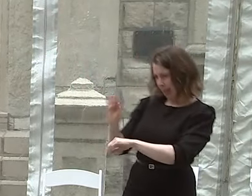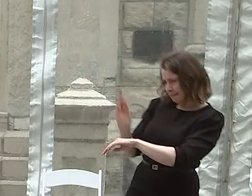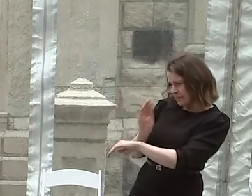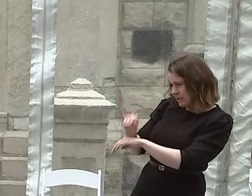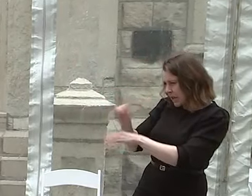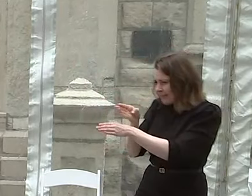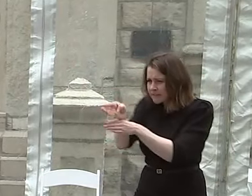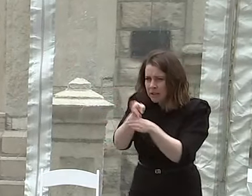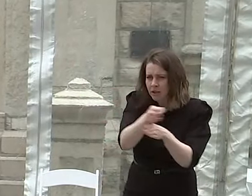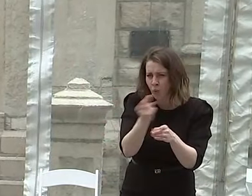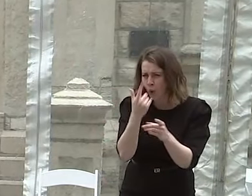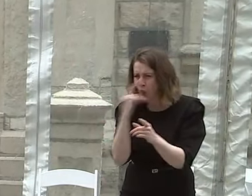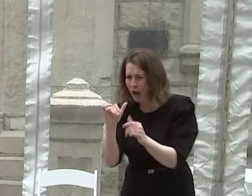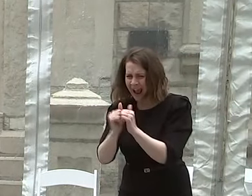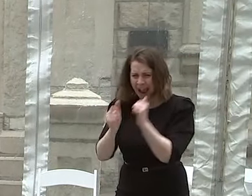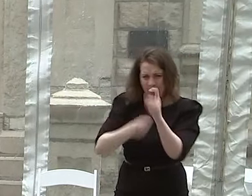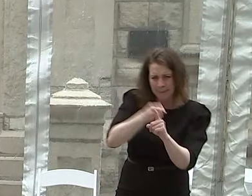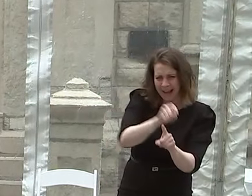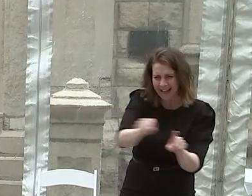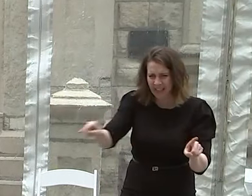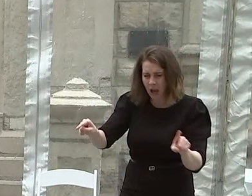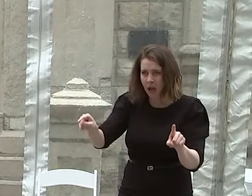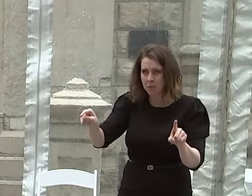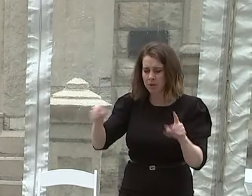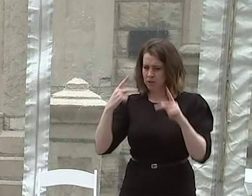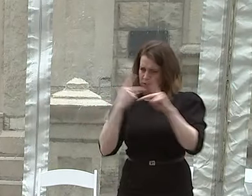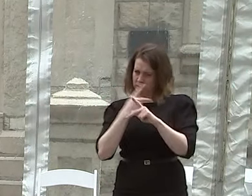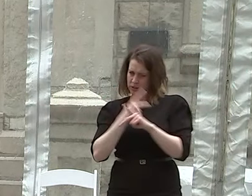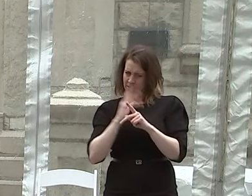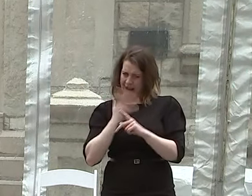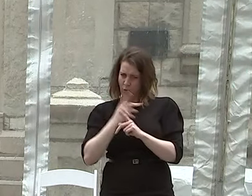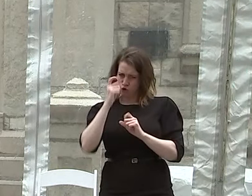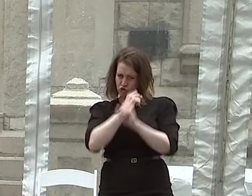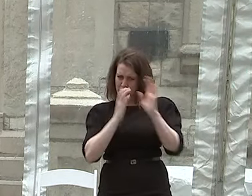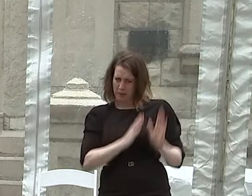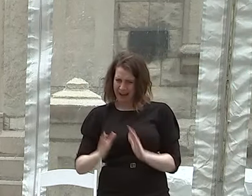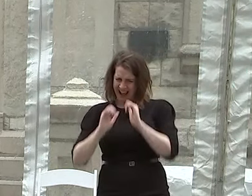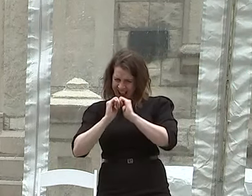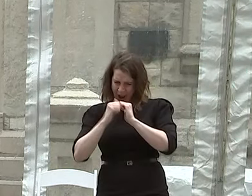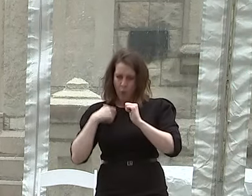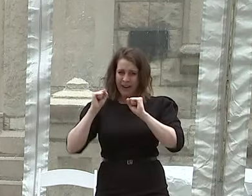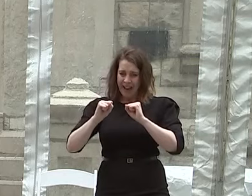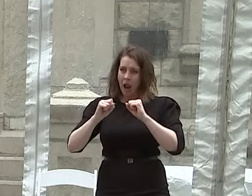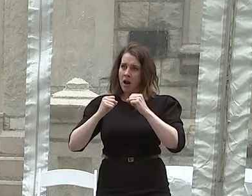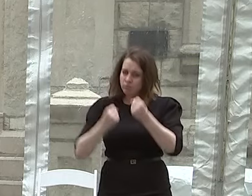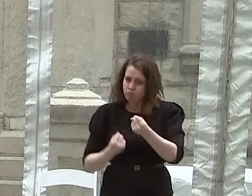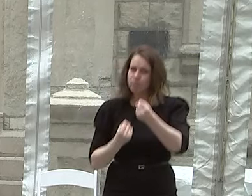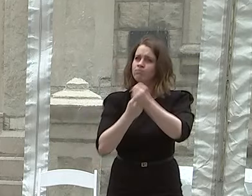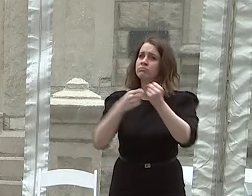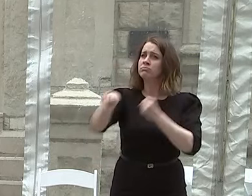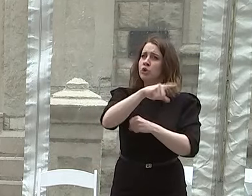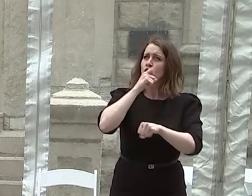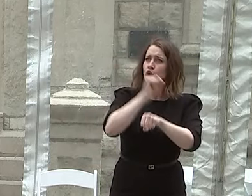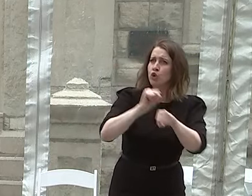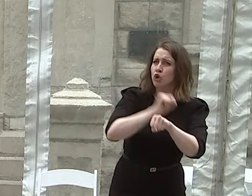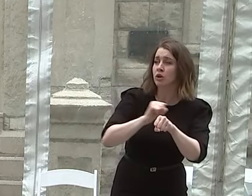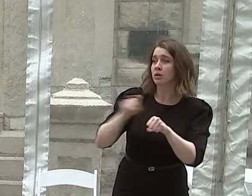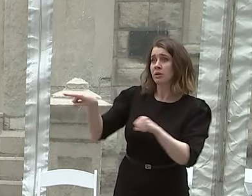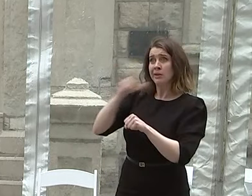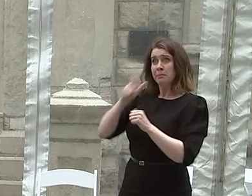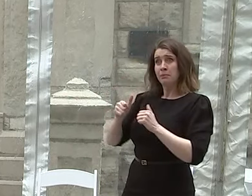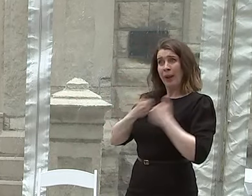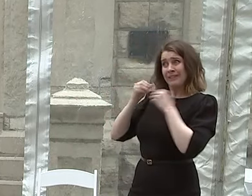impacted, and what we all must do to support and strengthen the working class and the citizens of the city of